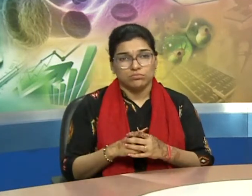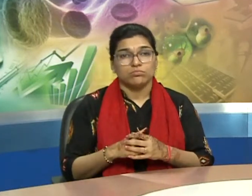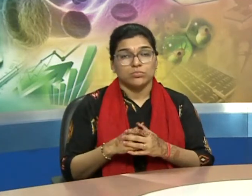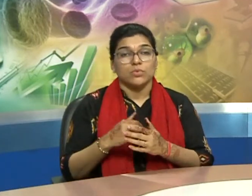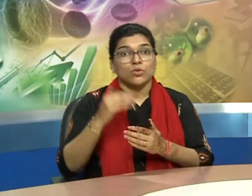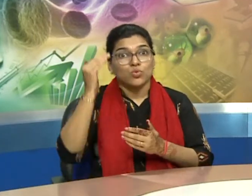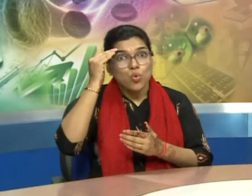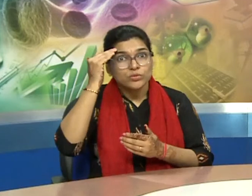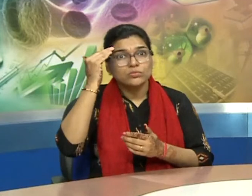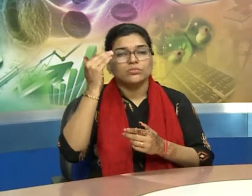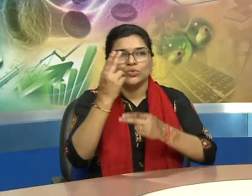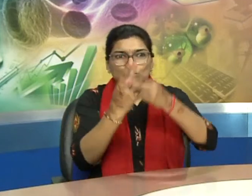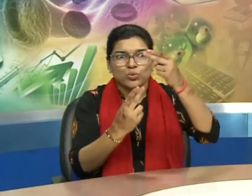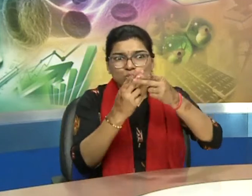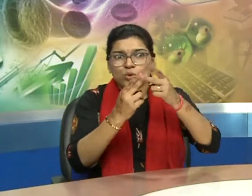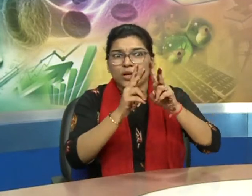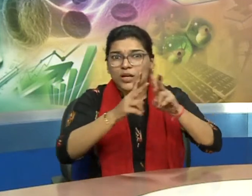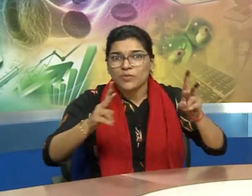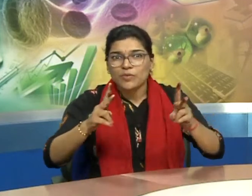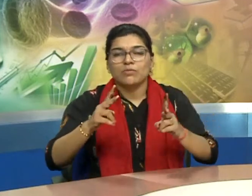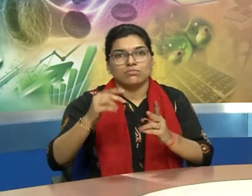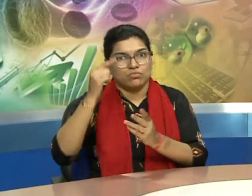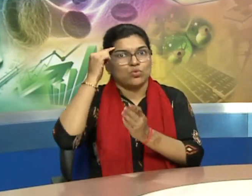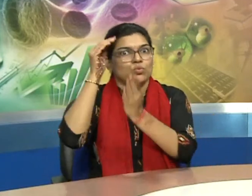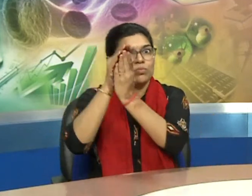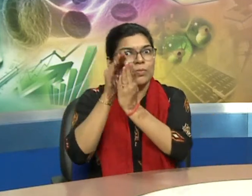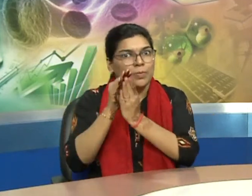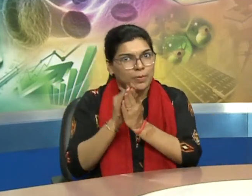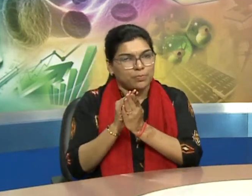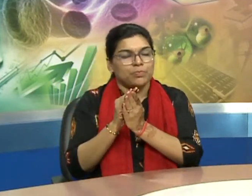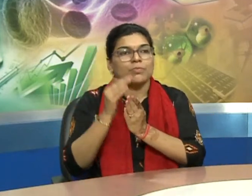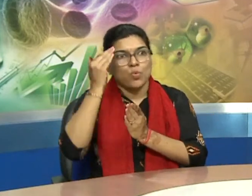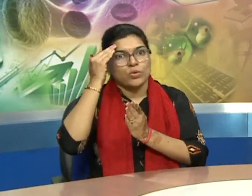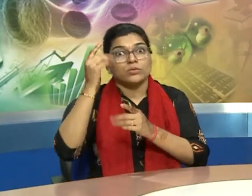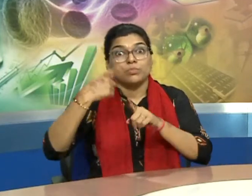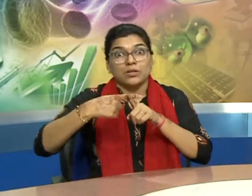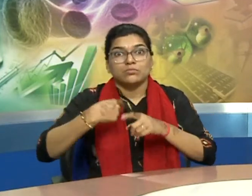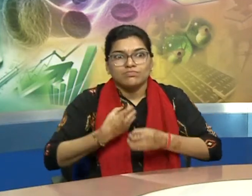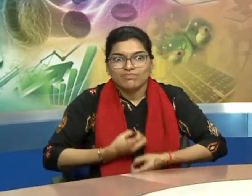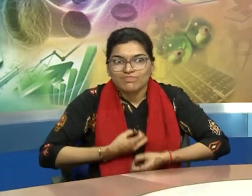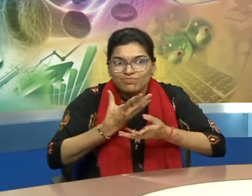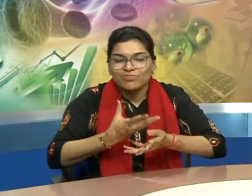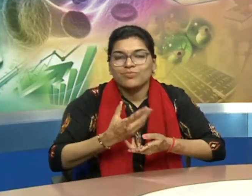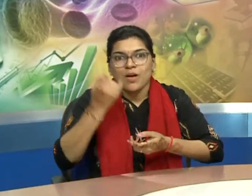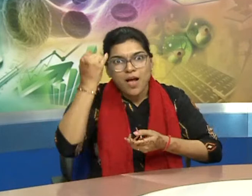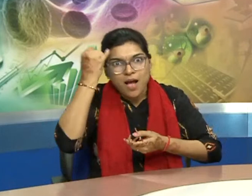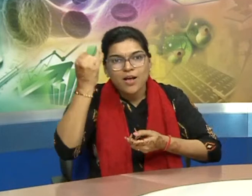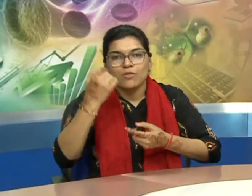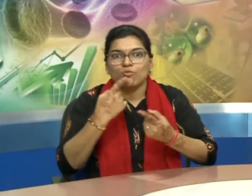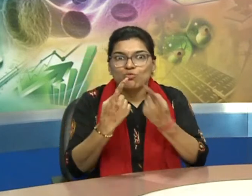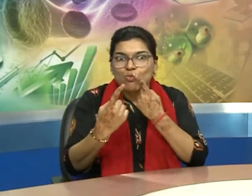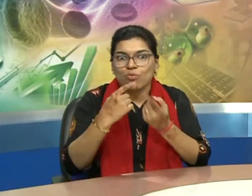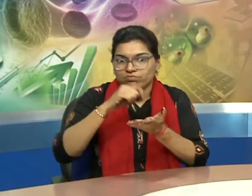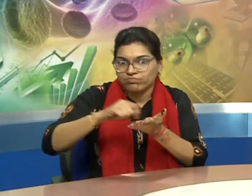The next objective is to guide research workers in all areas of research for improving the quality of